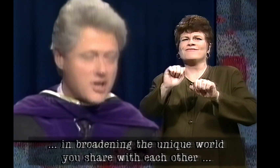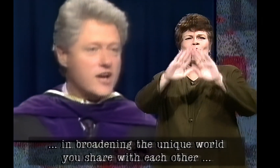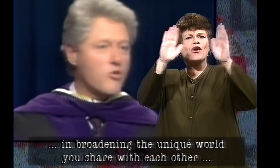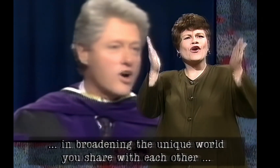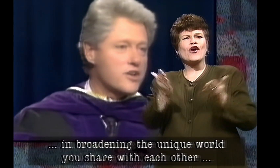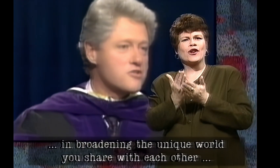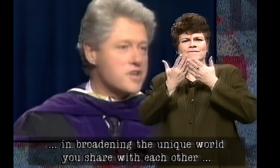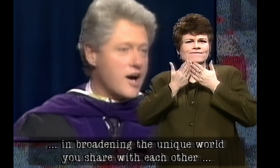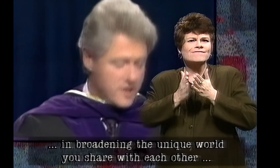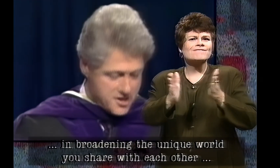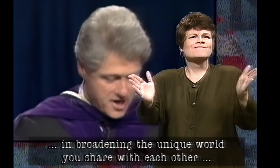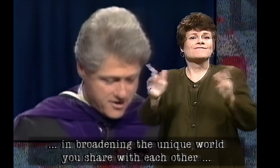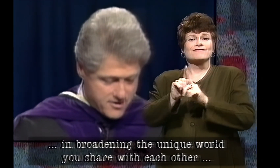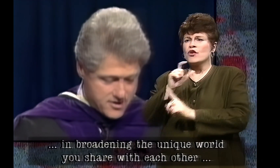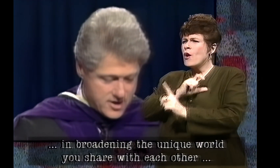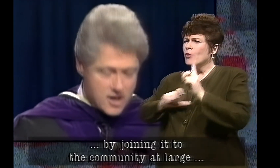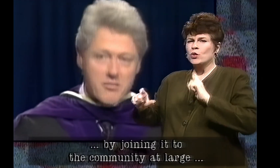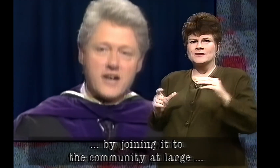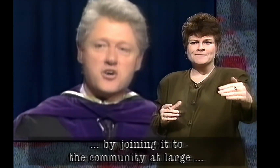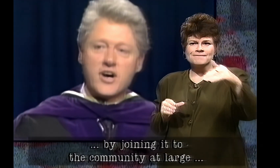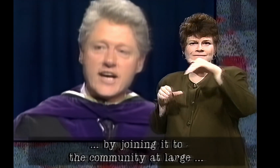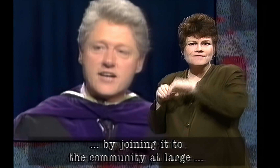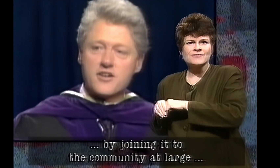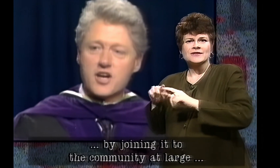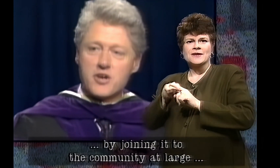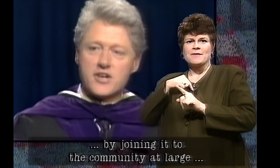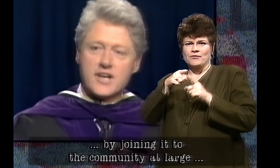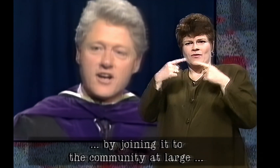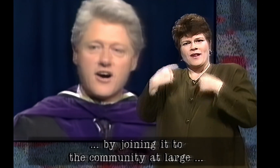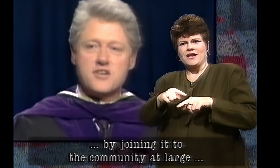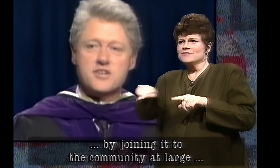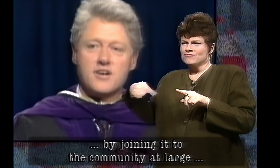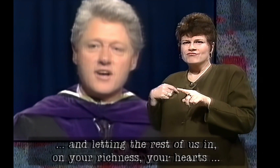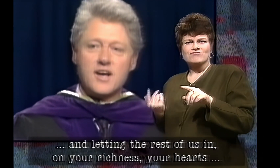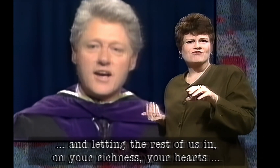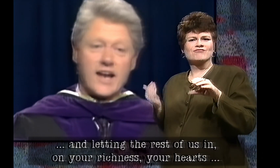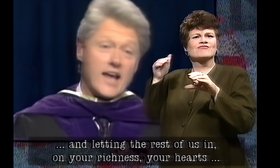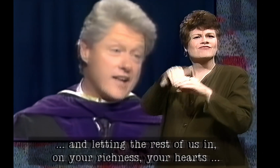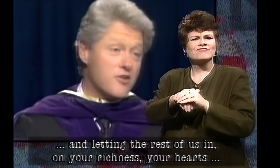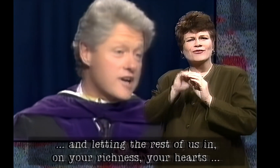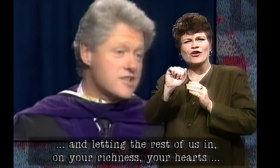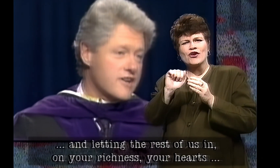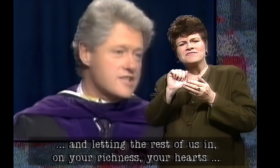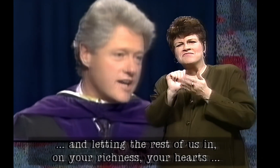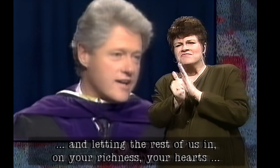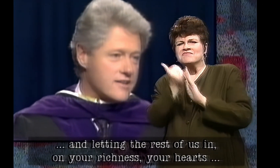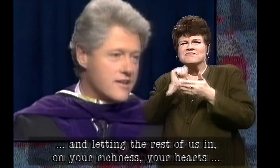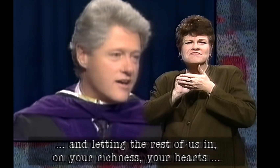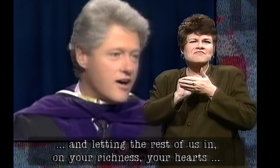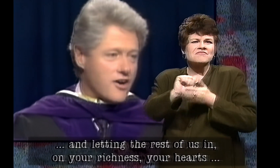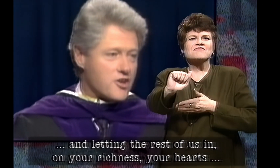the unique world you share with each other by joining it to the community at large and letting the rest of us